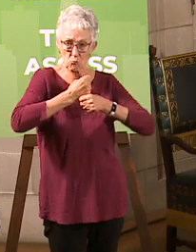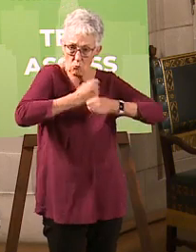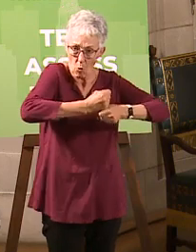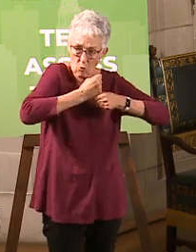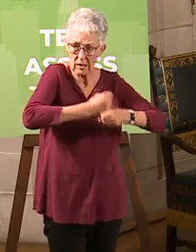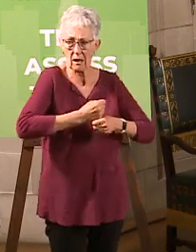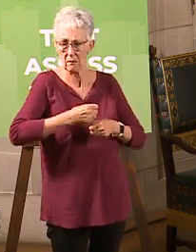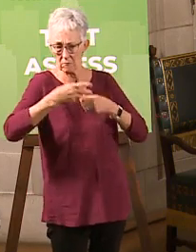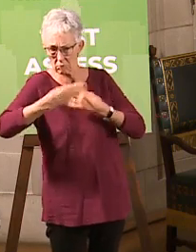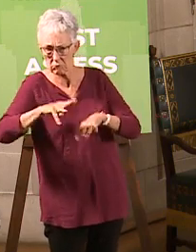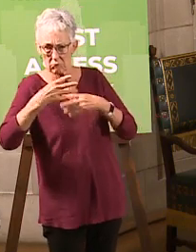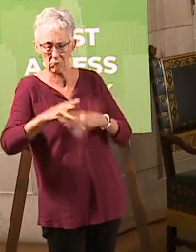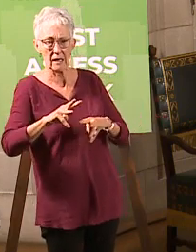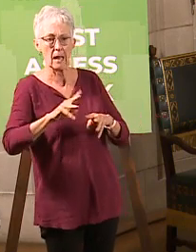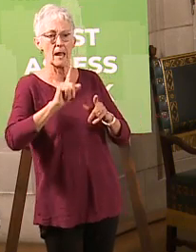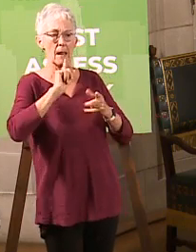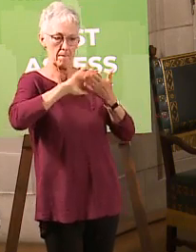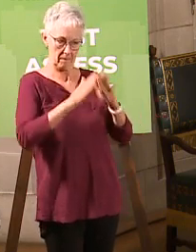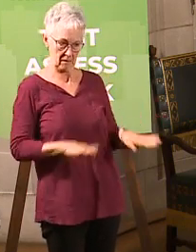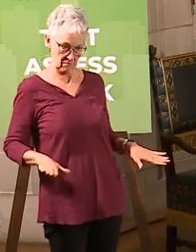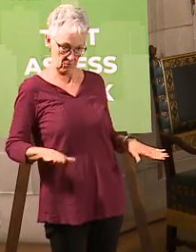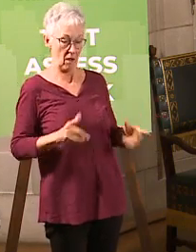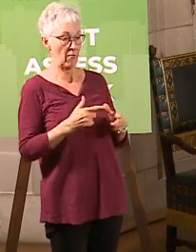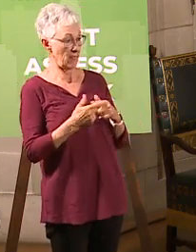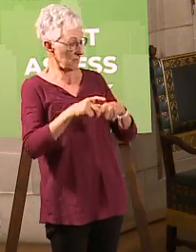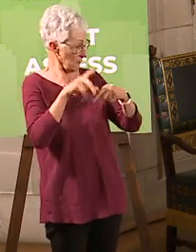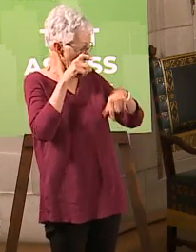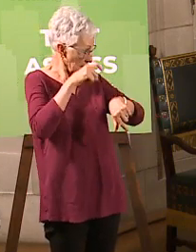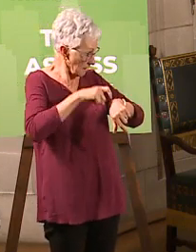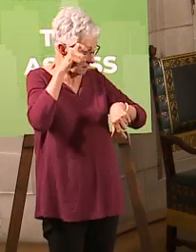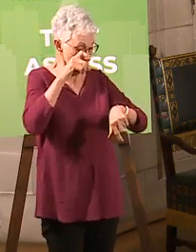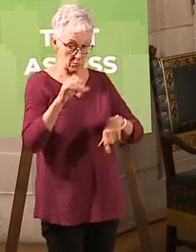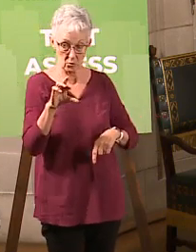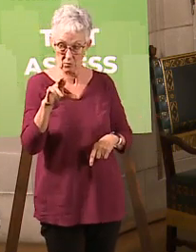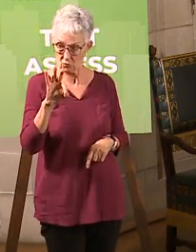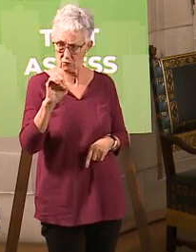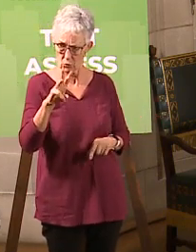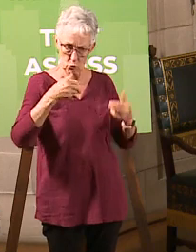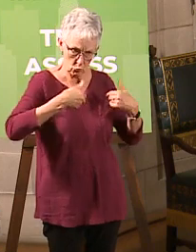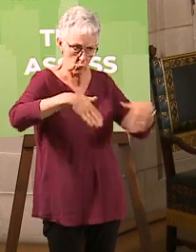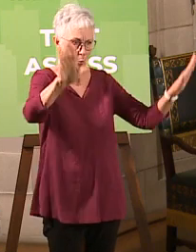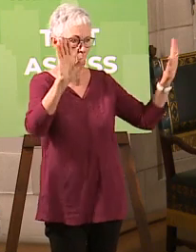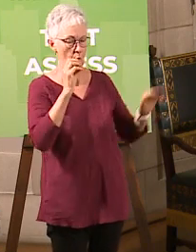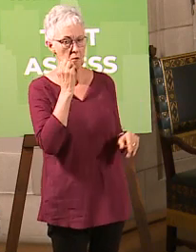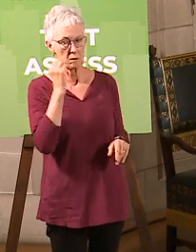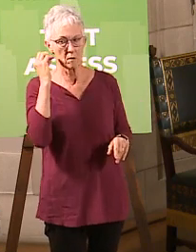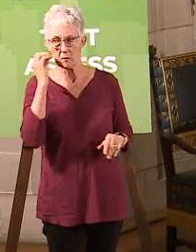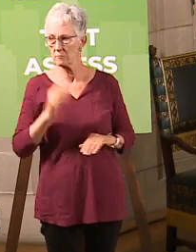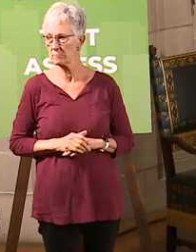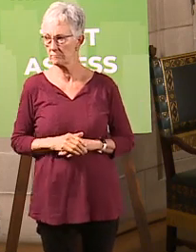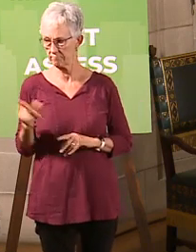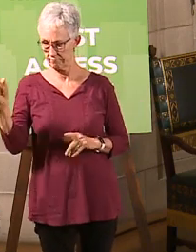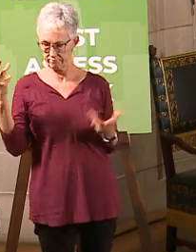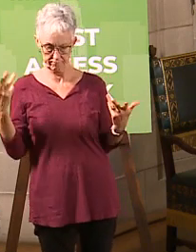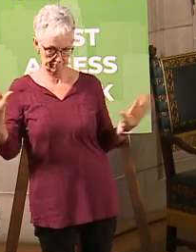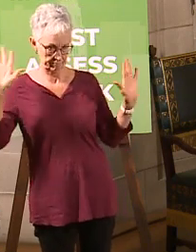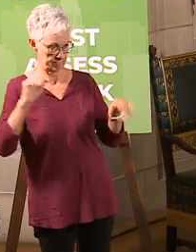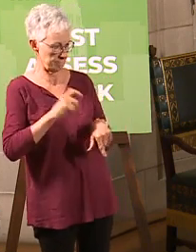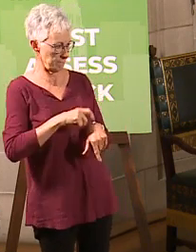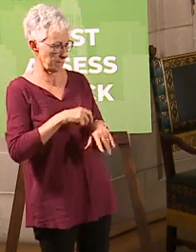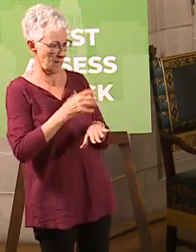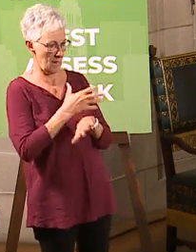are that small number of people who really are not about the cause, they're about violence. And that's where we have to make sure that we're exercising the appropriate